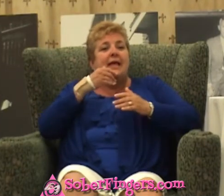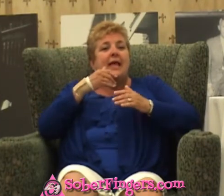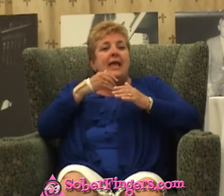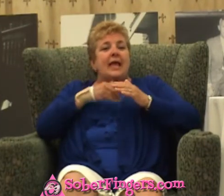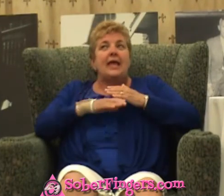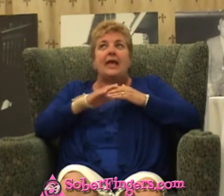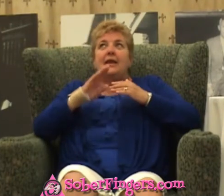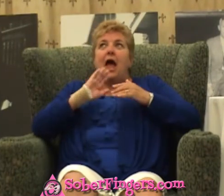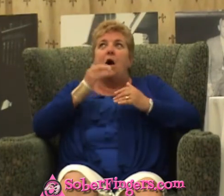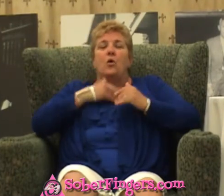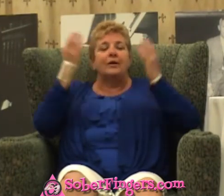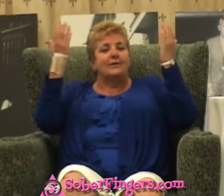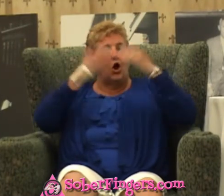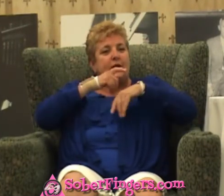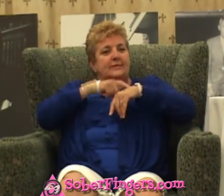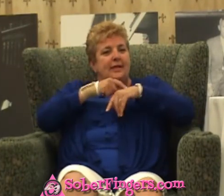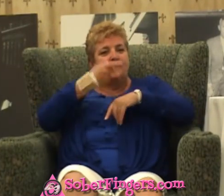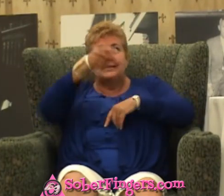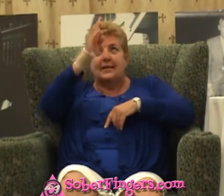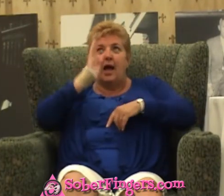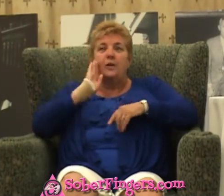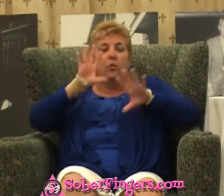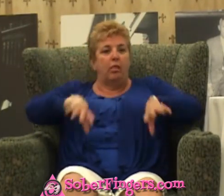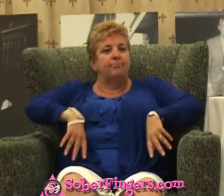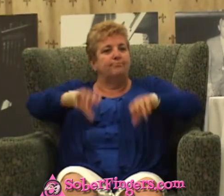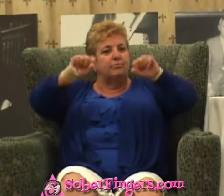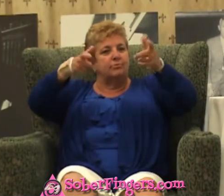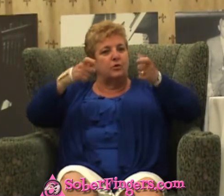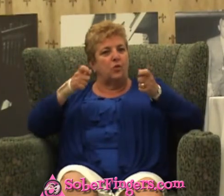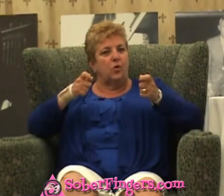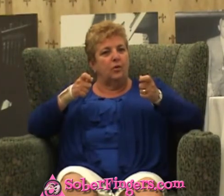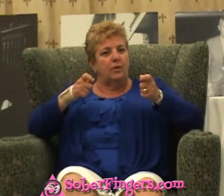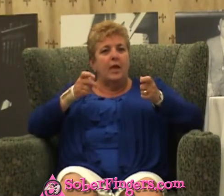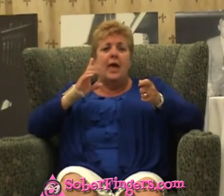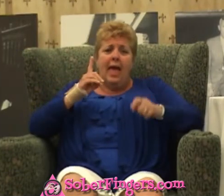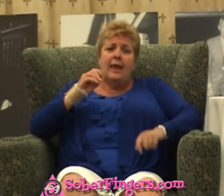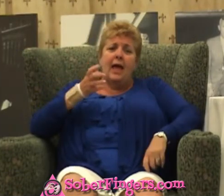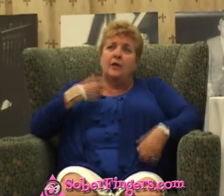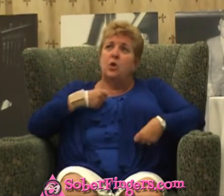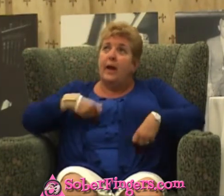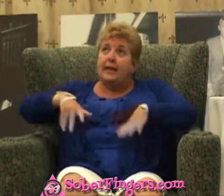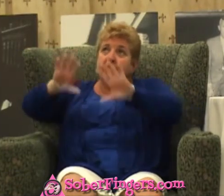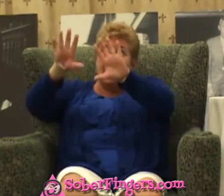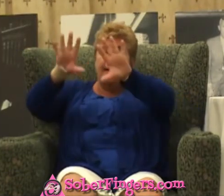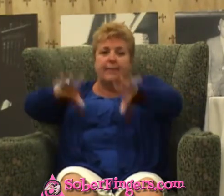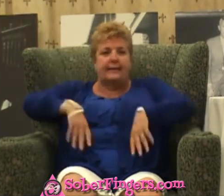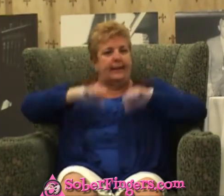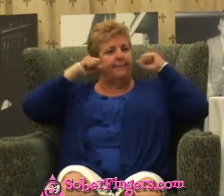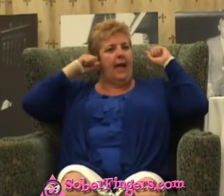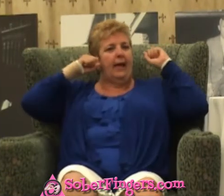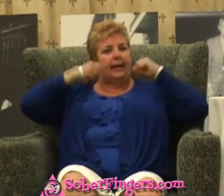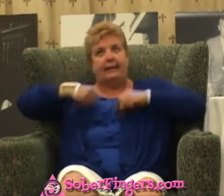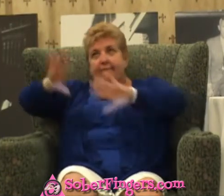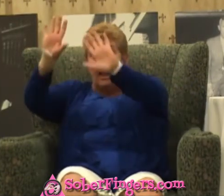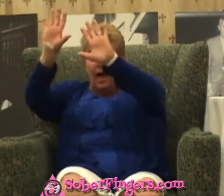And I've turned it over and put it in God's hands, and I take it back and put it in, and we can argue about how that goes all the time, but you